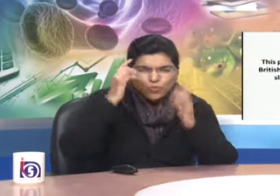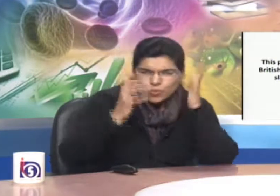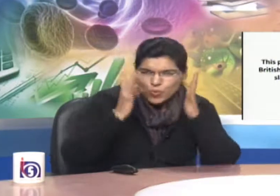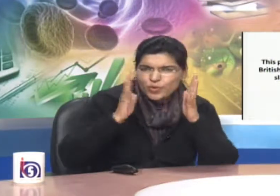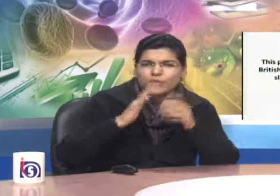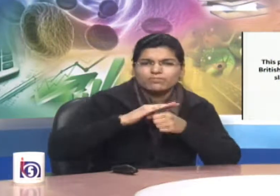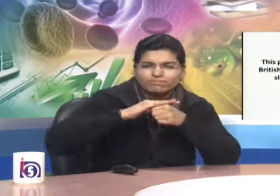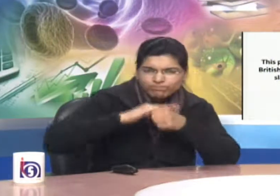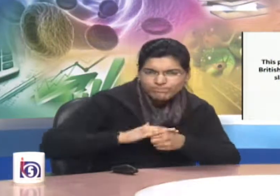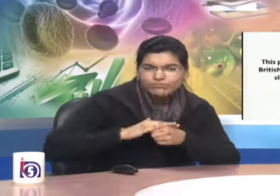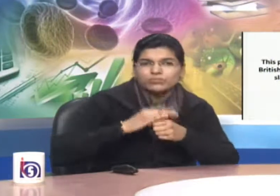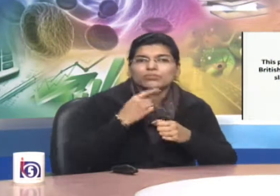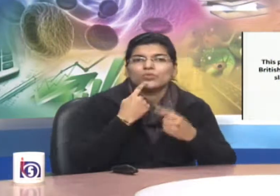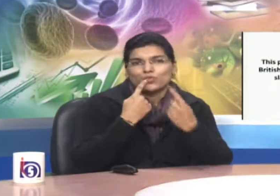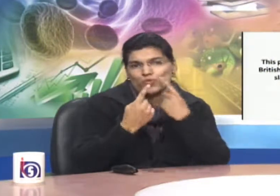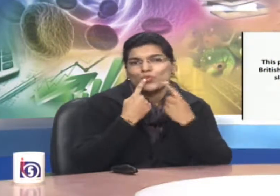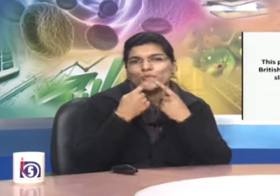based on it.